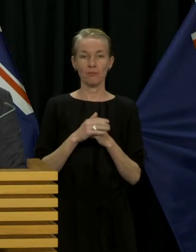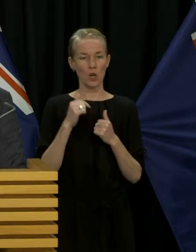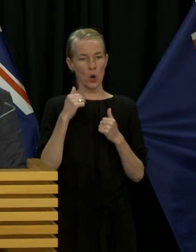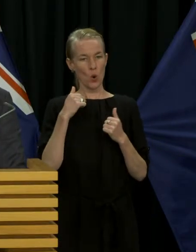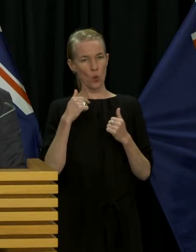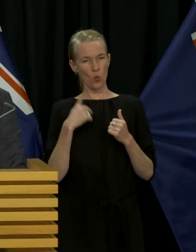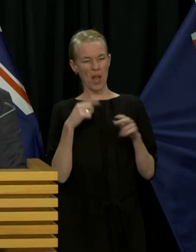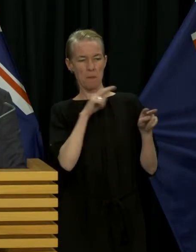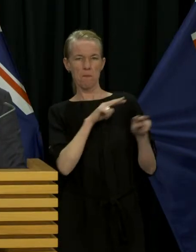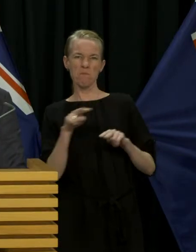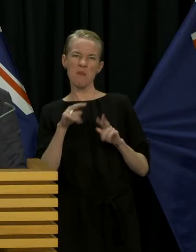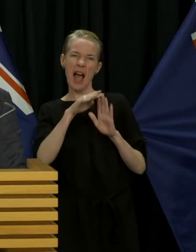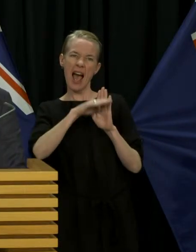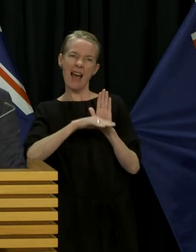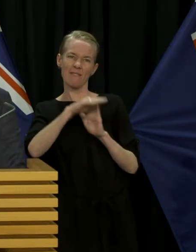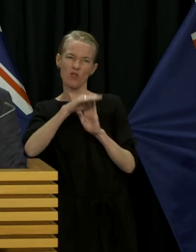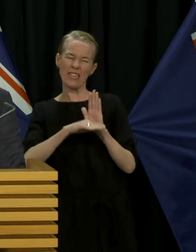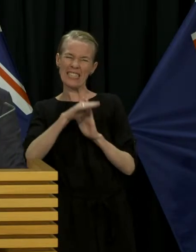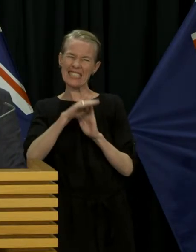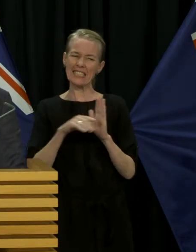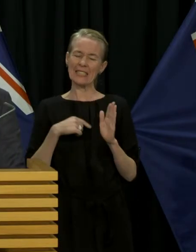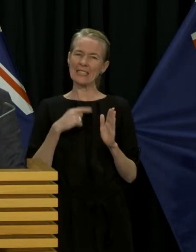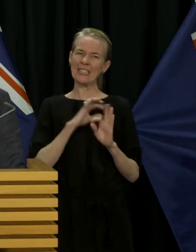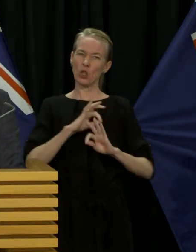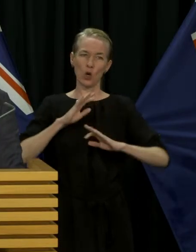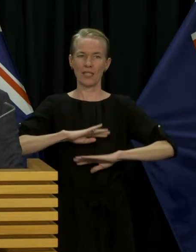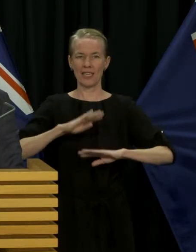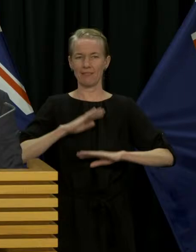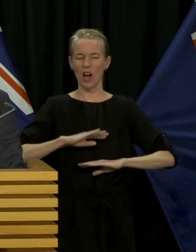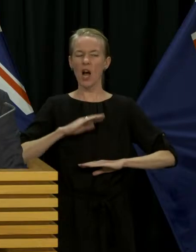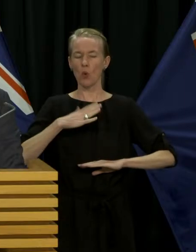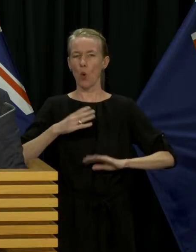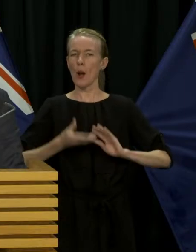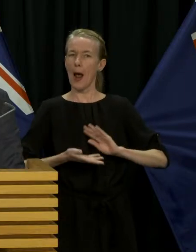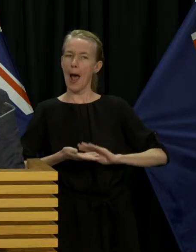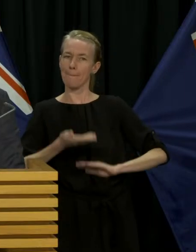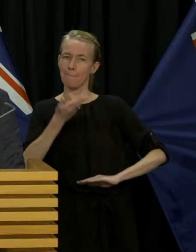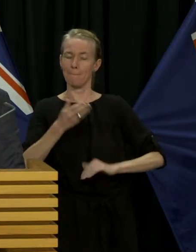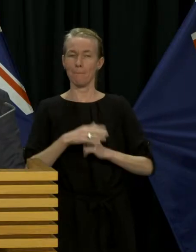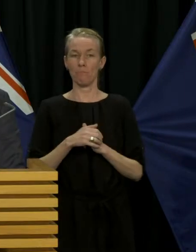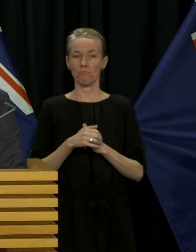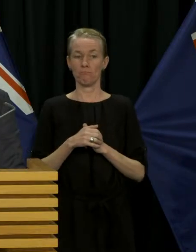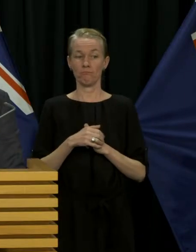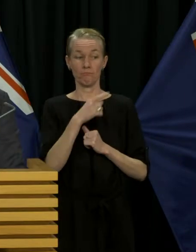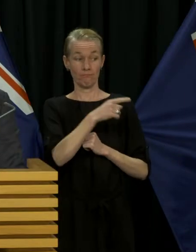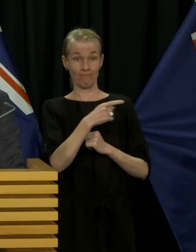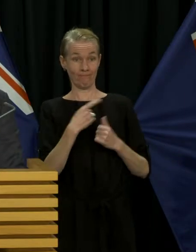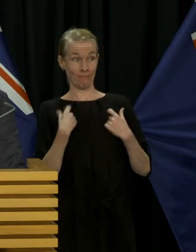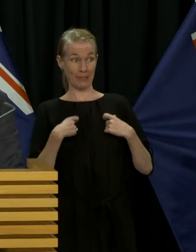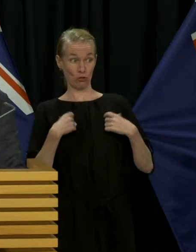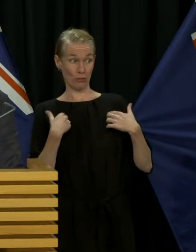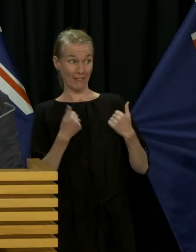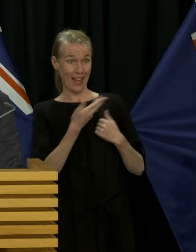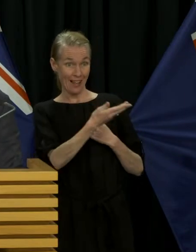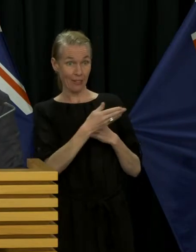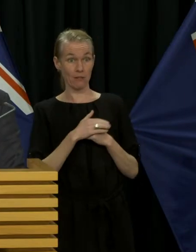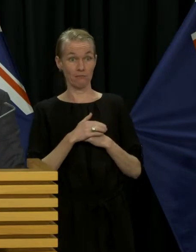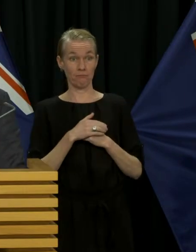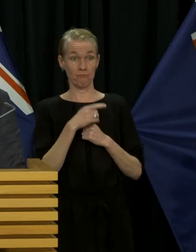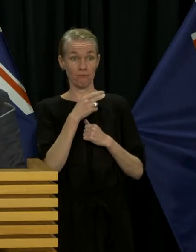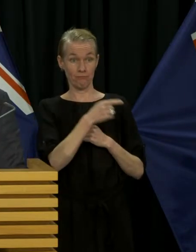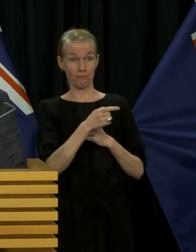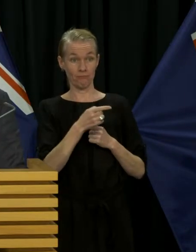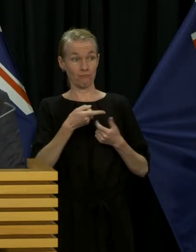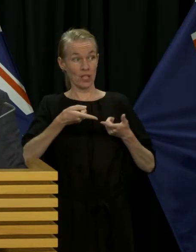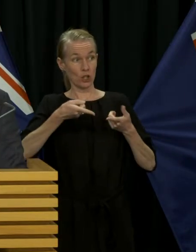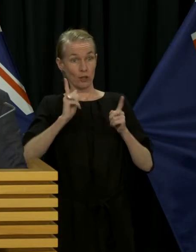isn't at the level that we'd expect it to be. And I know that Health, the Ministry of Health and the Director General himself actually